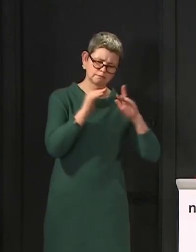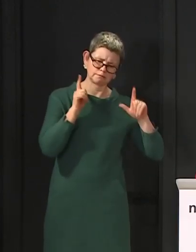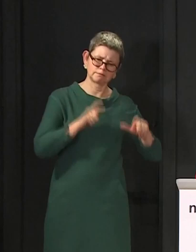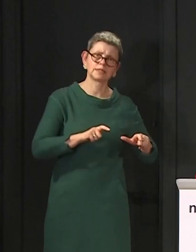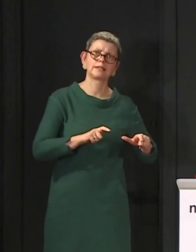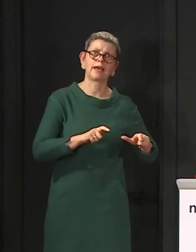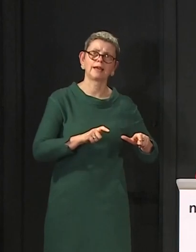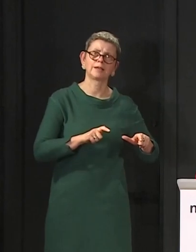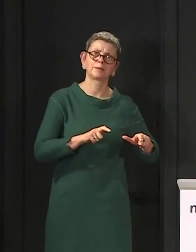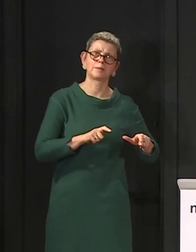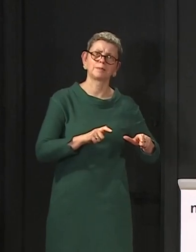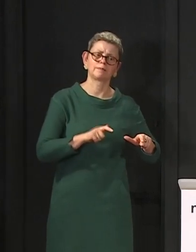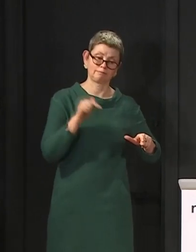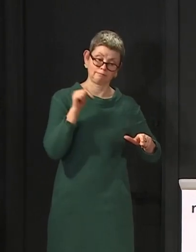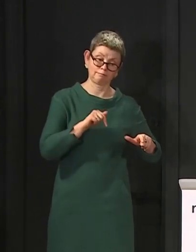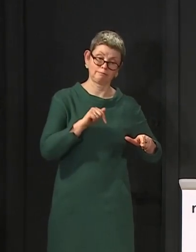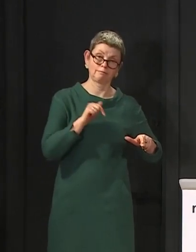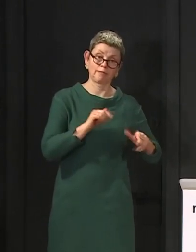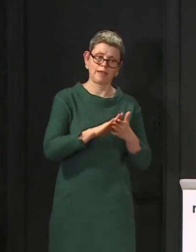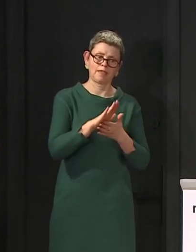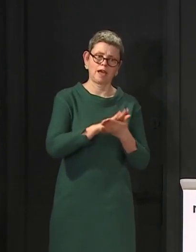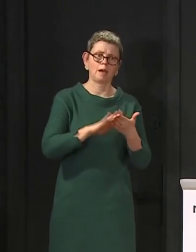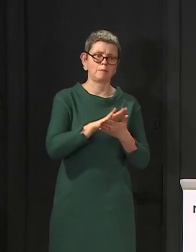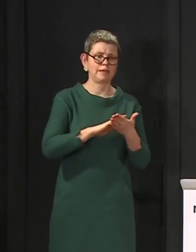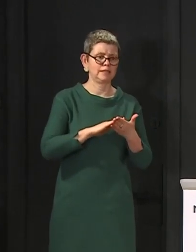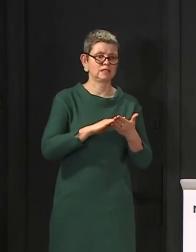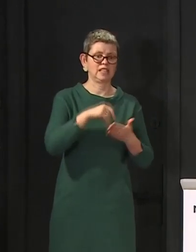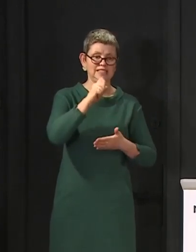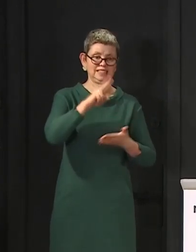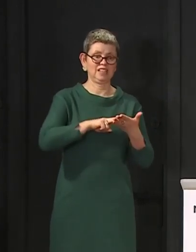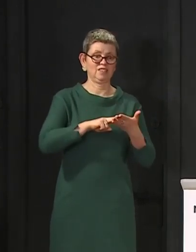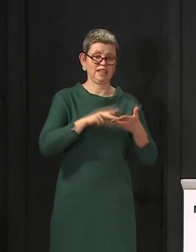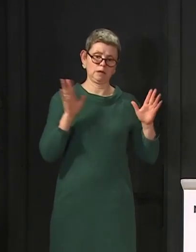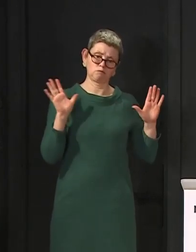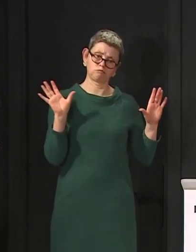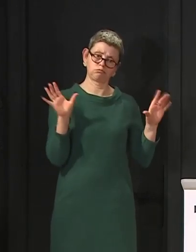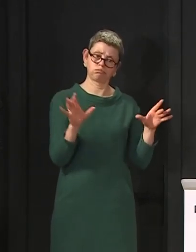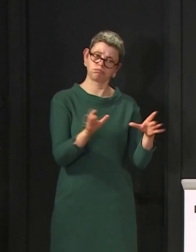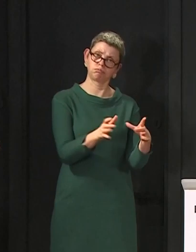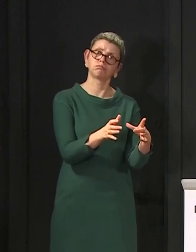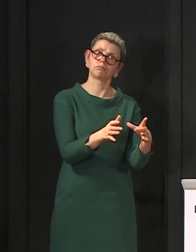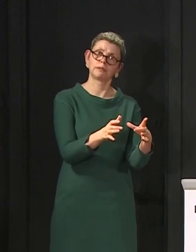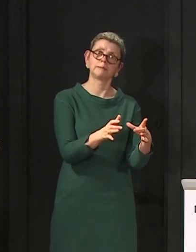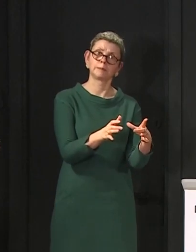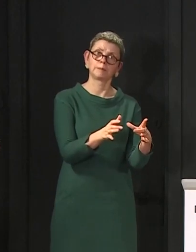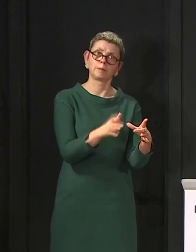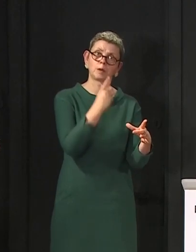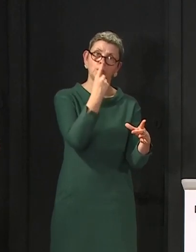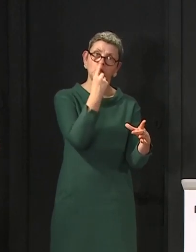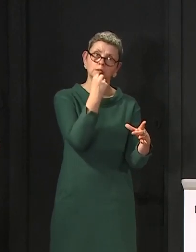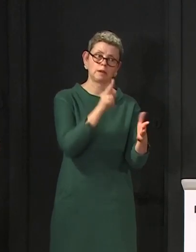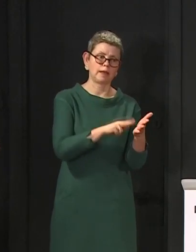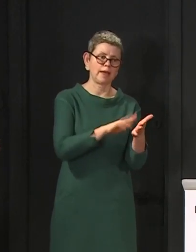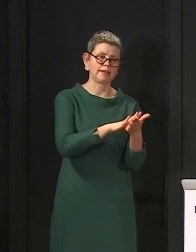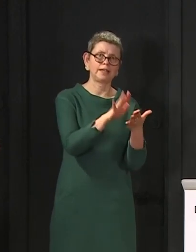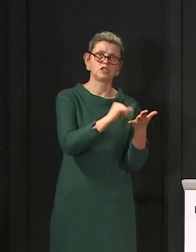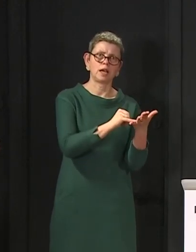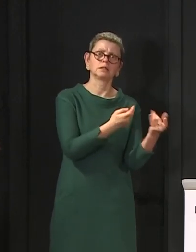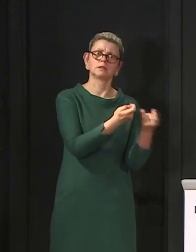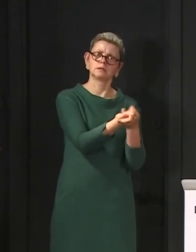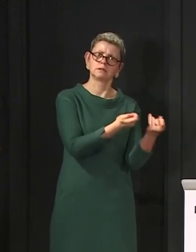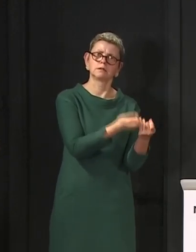at home, we are going to continue to get this virus under control. We'll continue to make sure that the pressure on our NHS doesn't increase